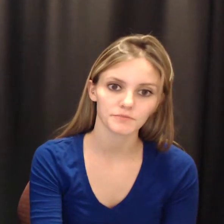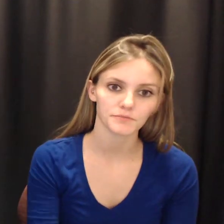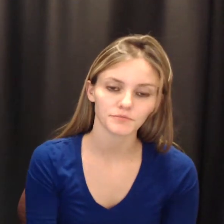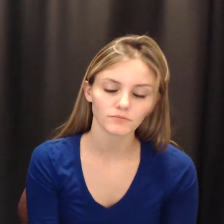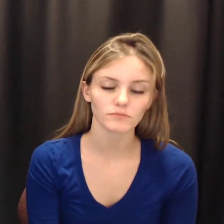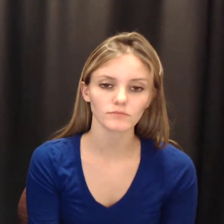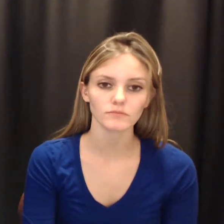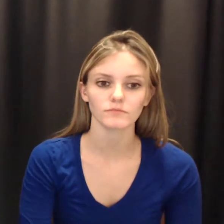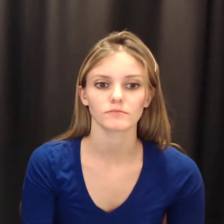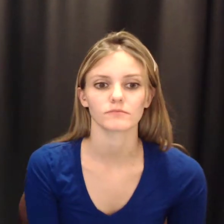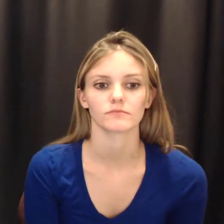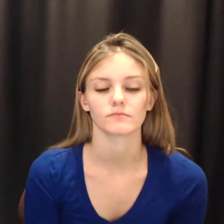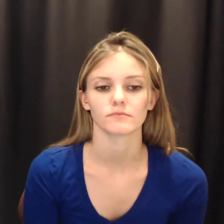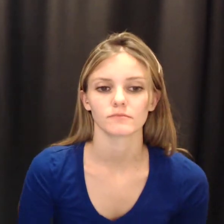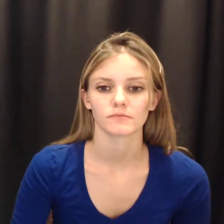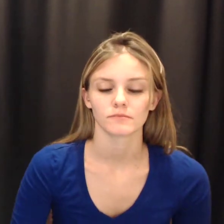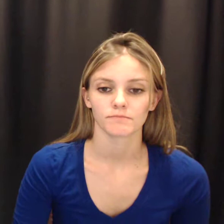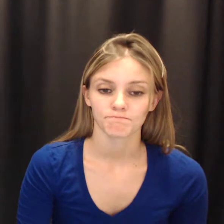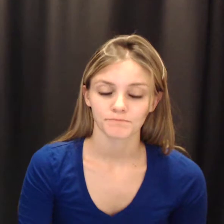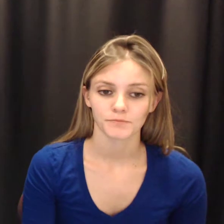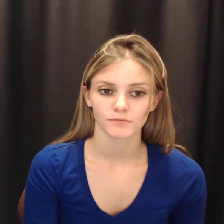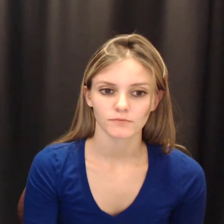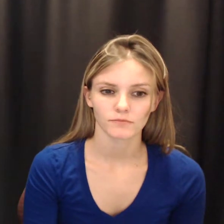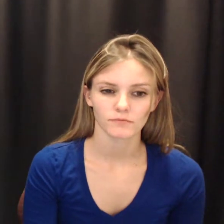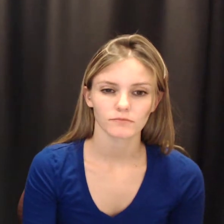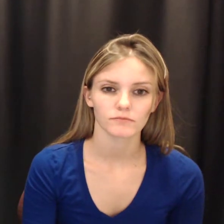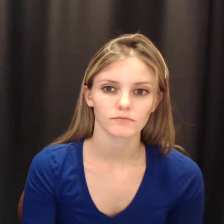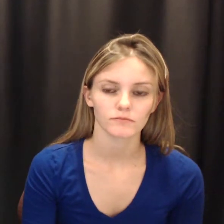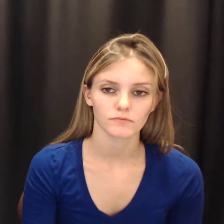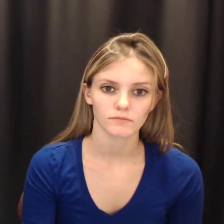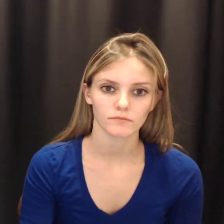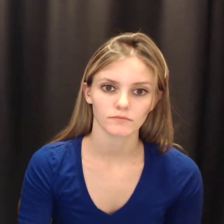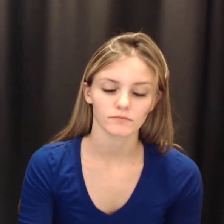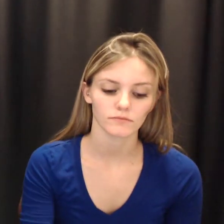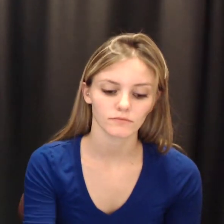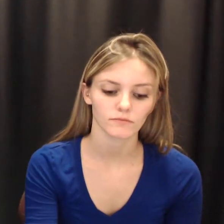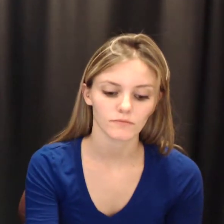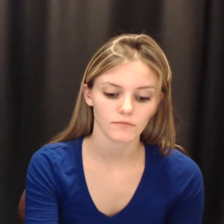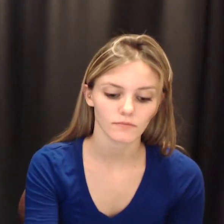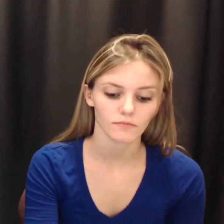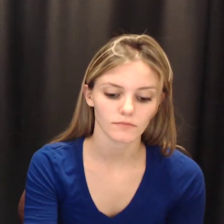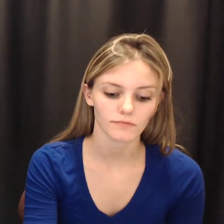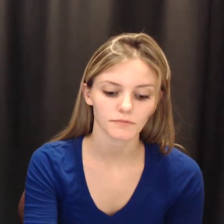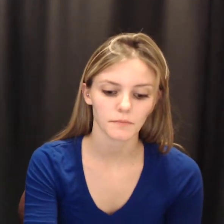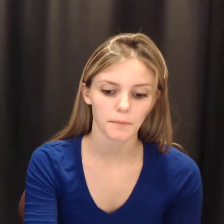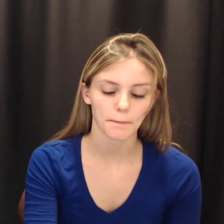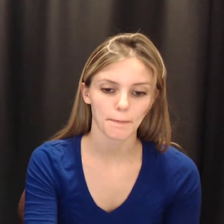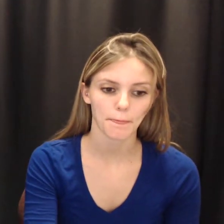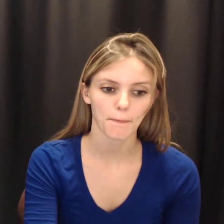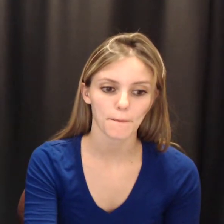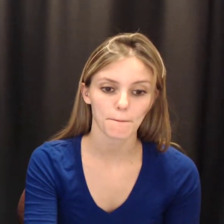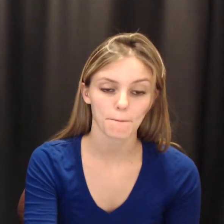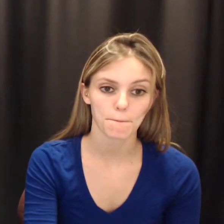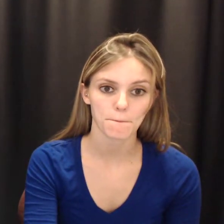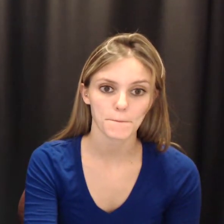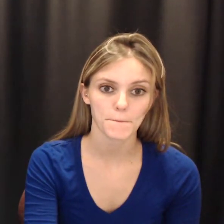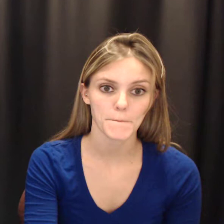So to wrap this up, I'm just going to need to get copies of all of the documentation you brought,